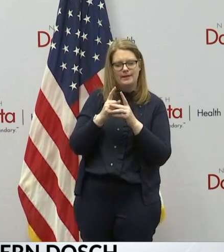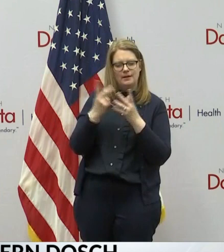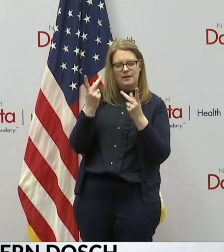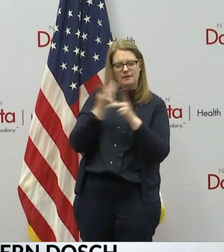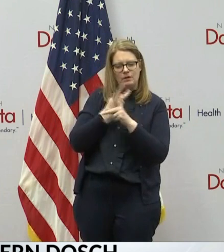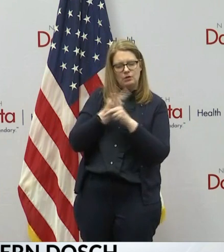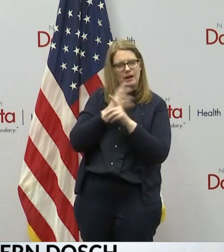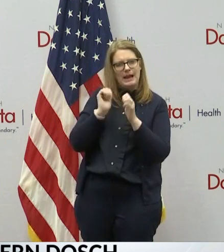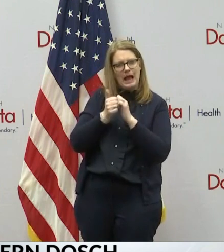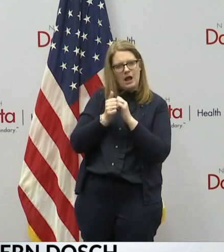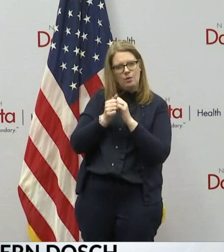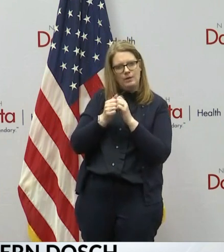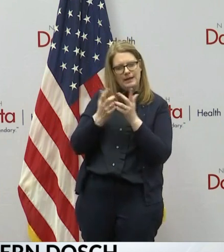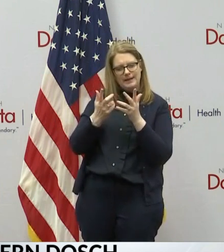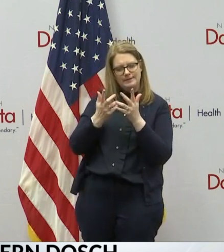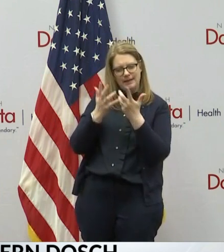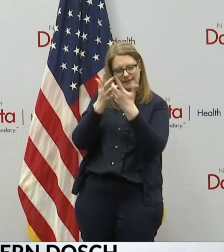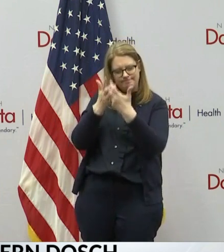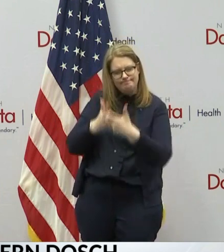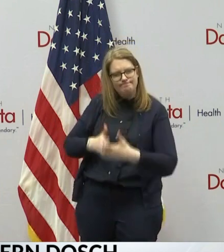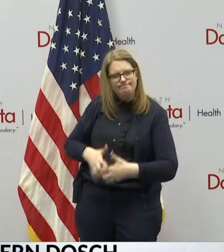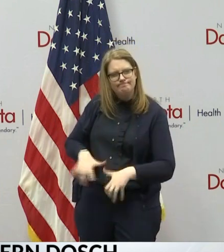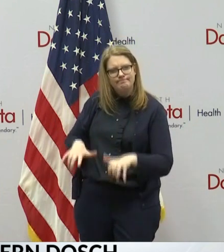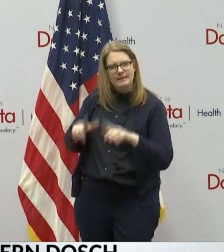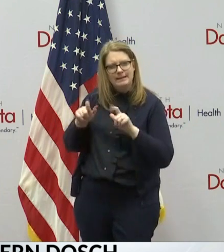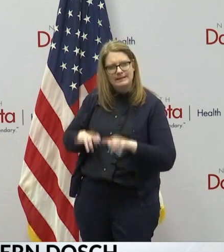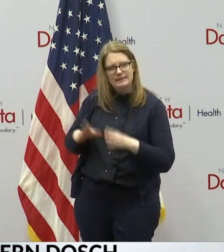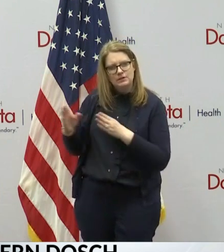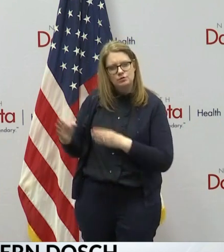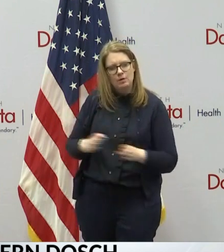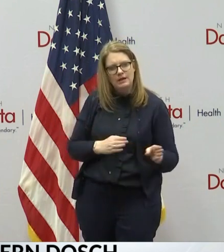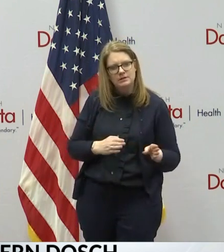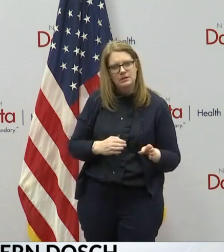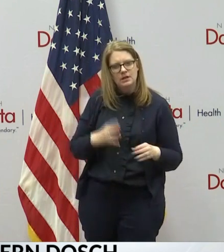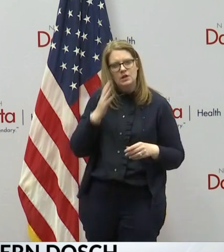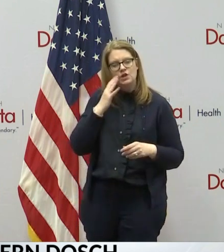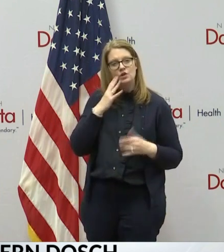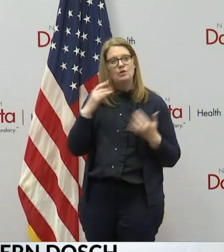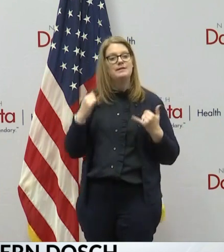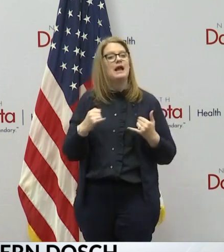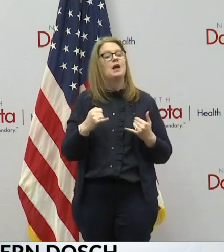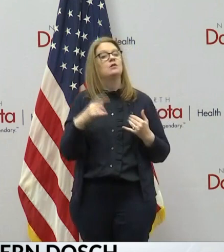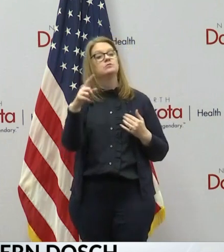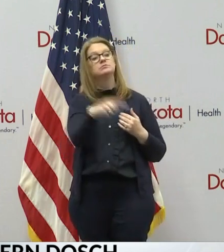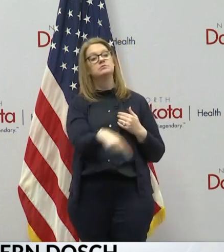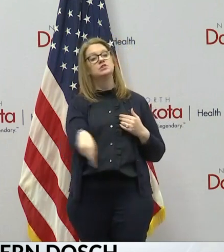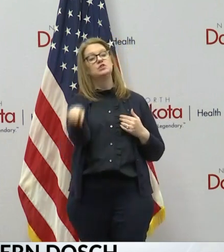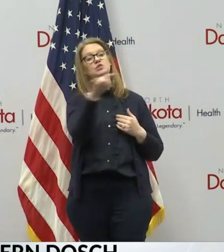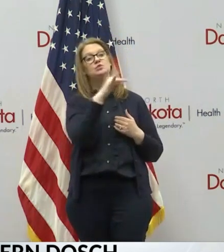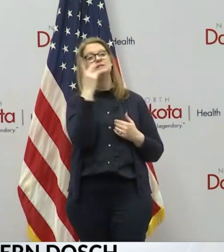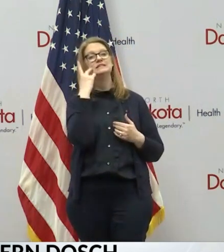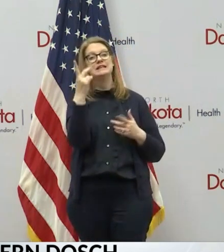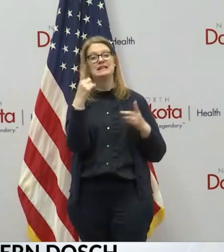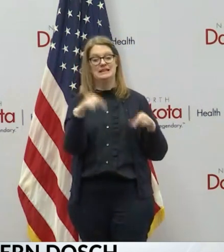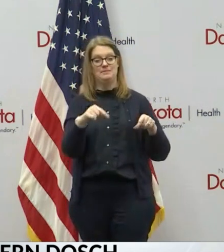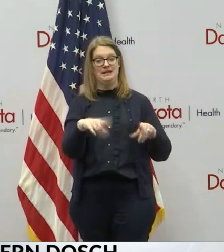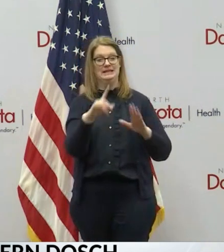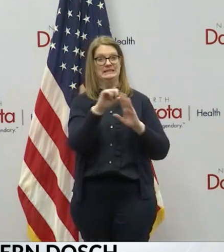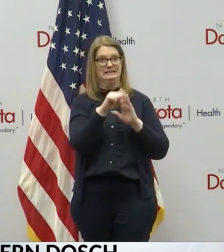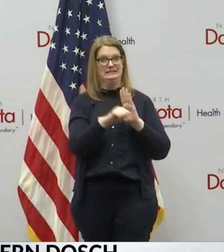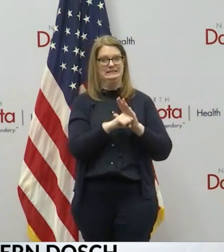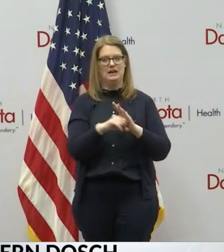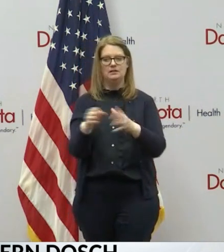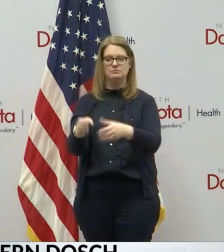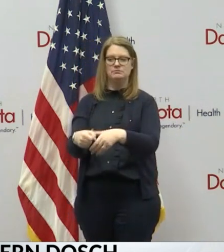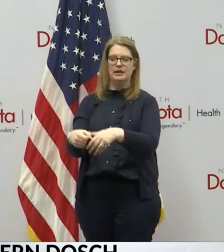of the tracing strategy and the testing strategy, and that is these public events that you're seeing around the state, staffed